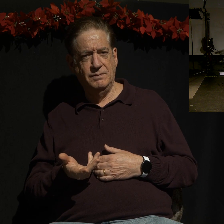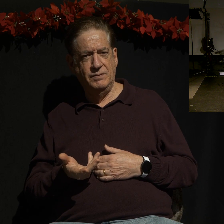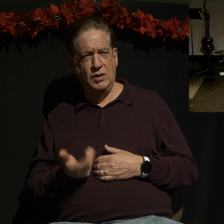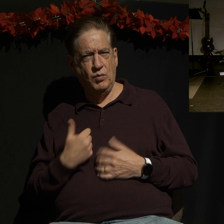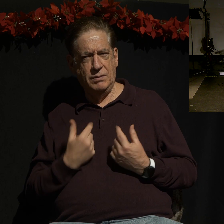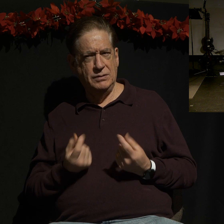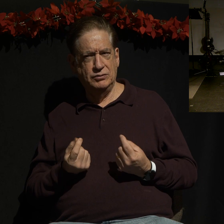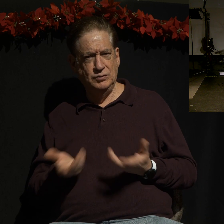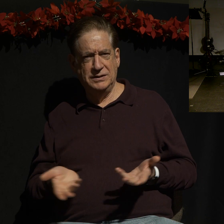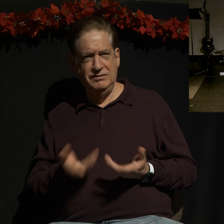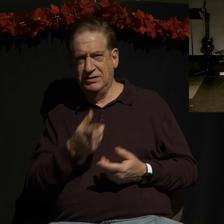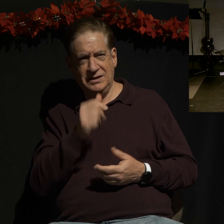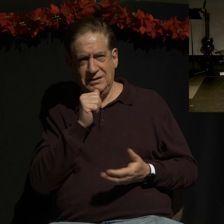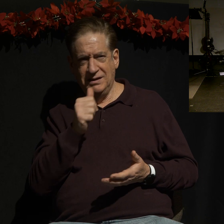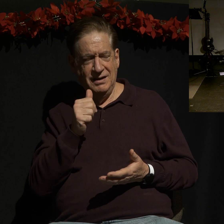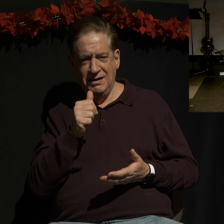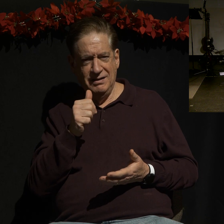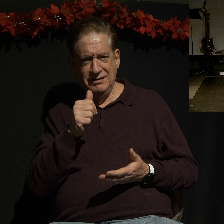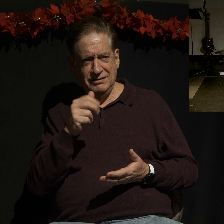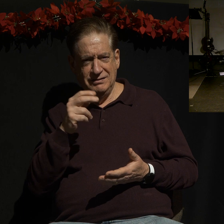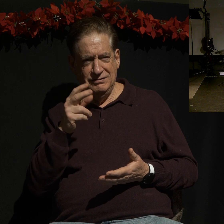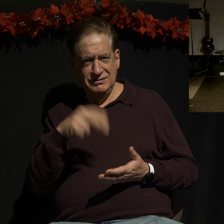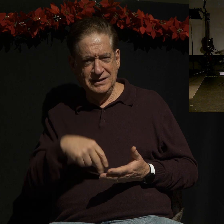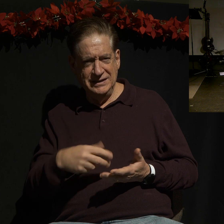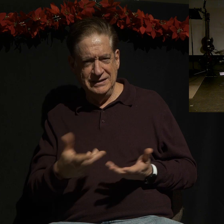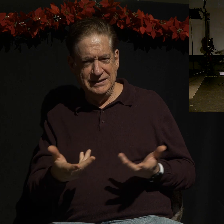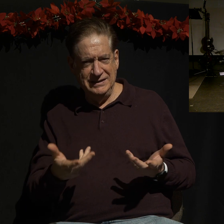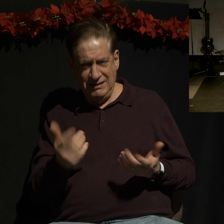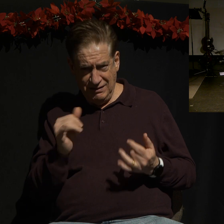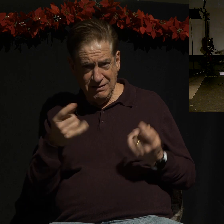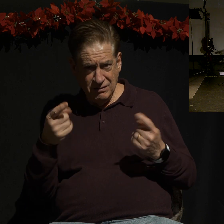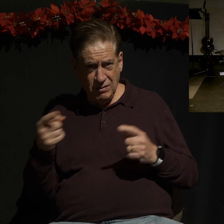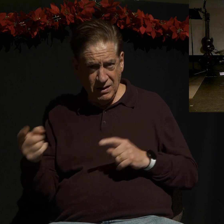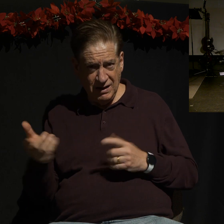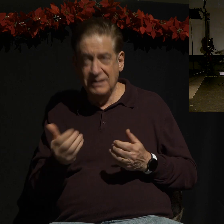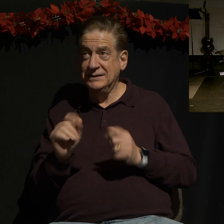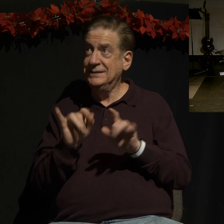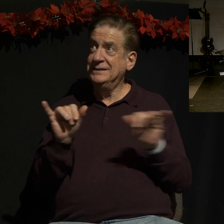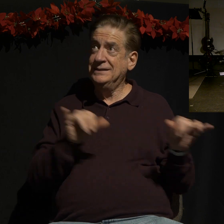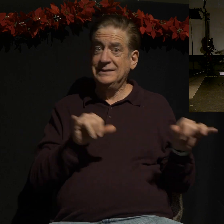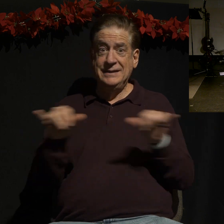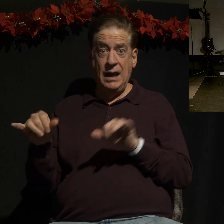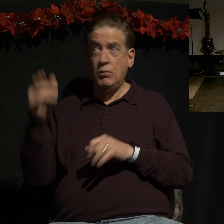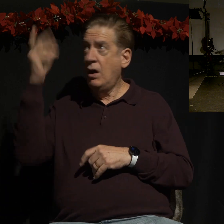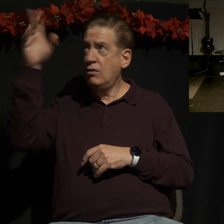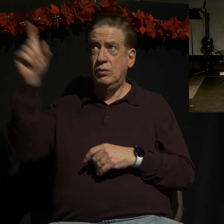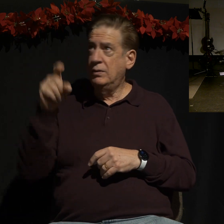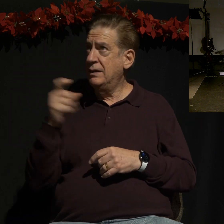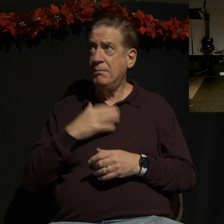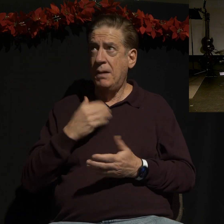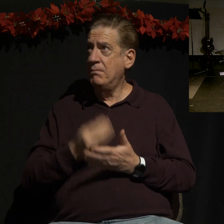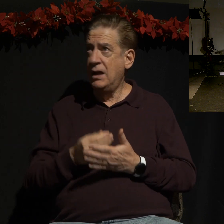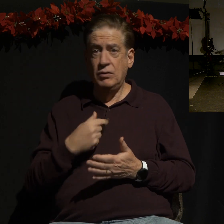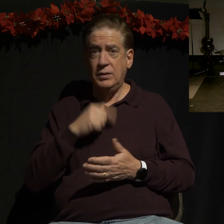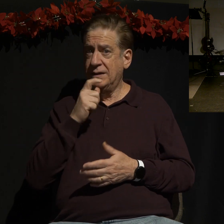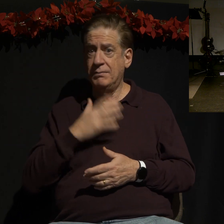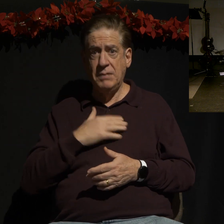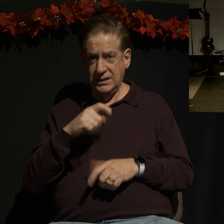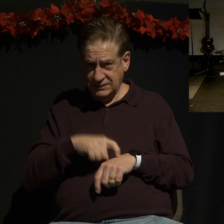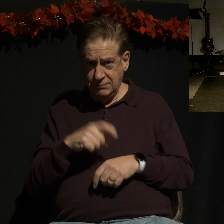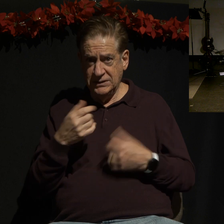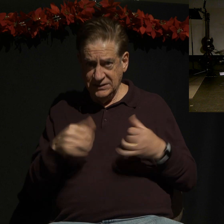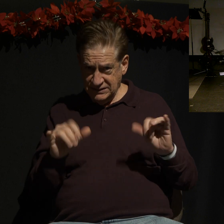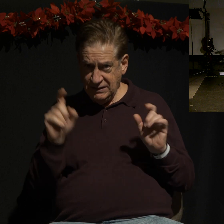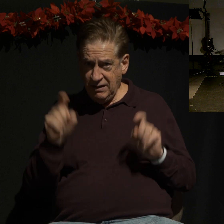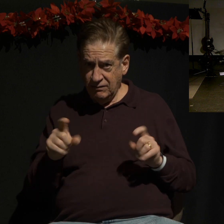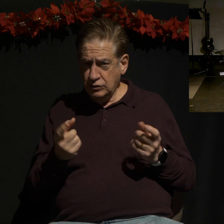What am I doing here if you're not going to, is that what's going on here with God? Okay, you don't need my money, you don't need my time, but I still got to do